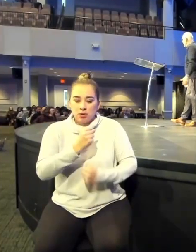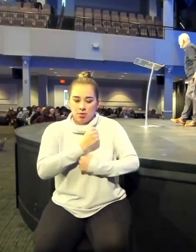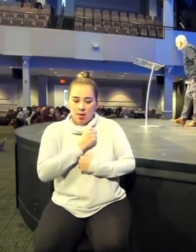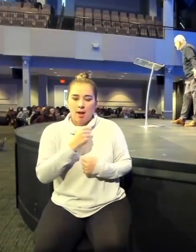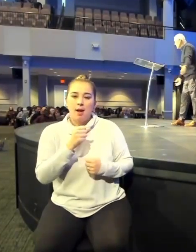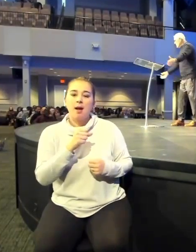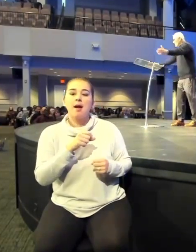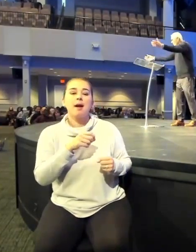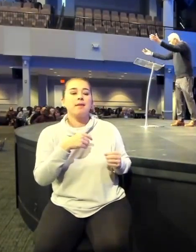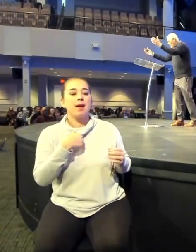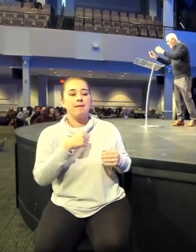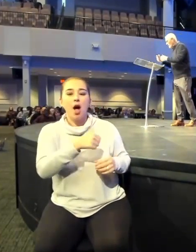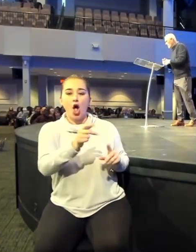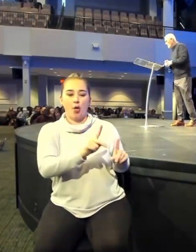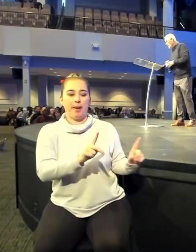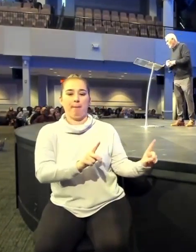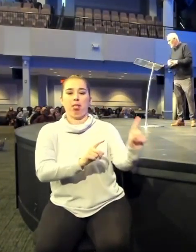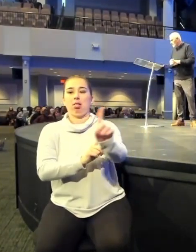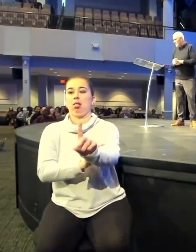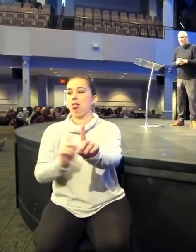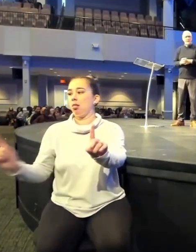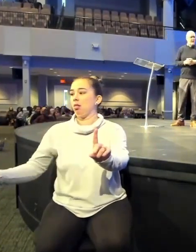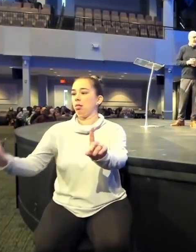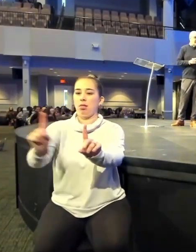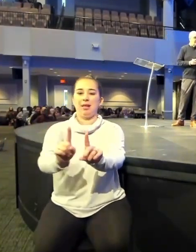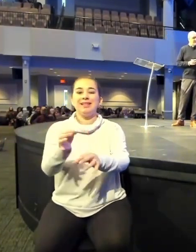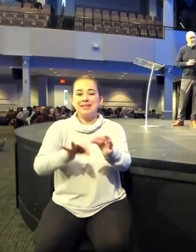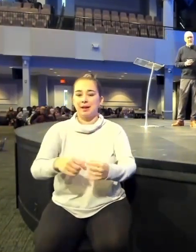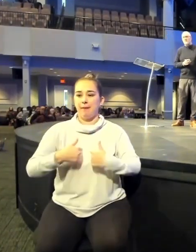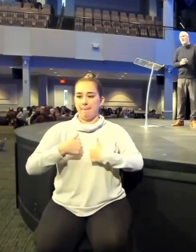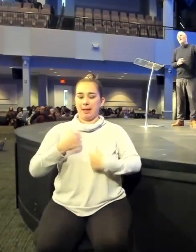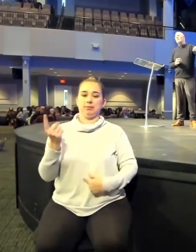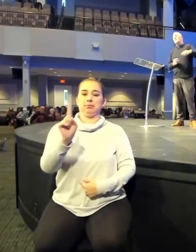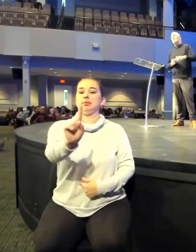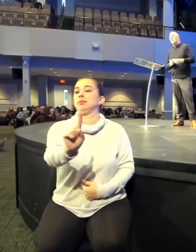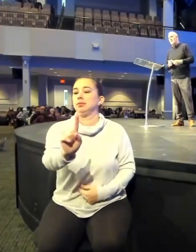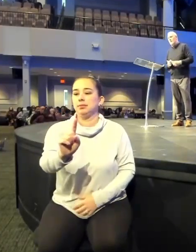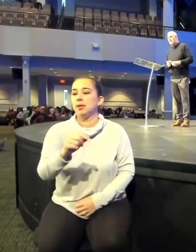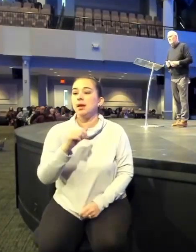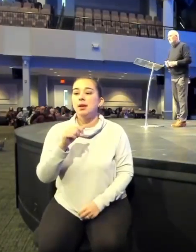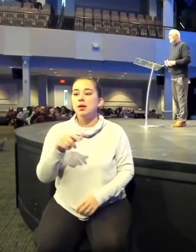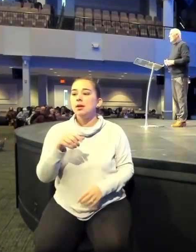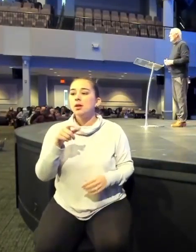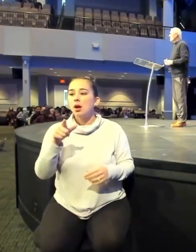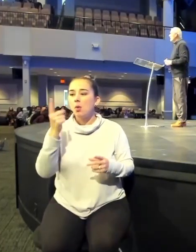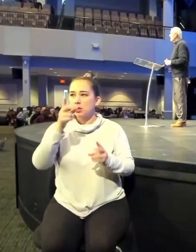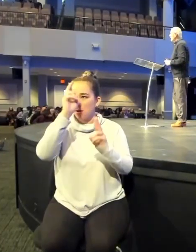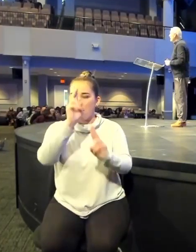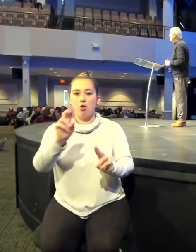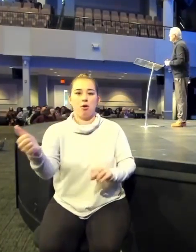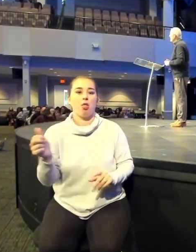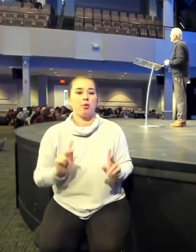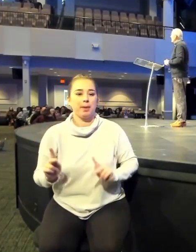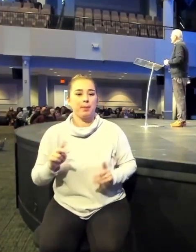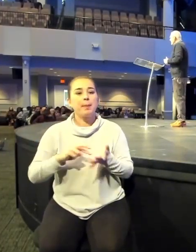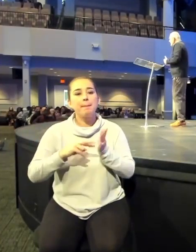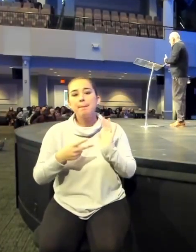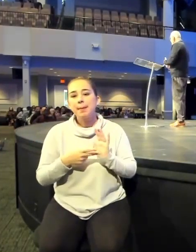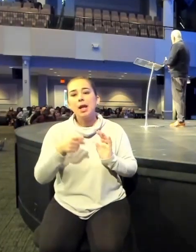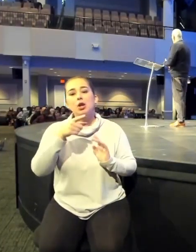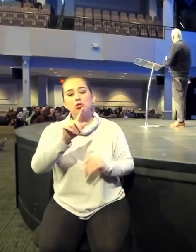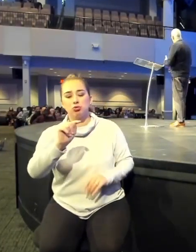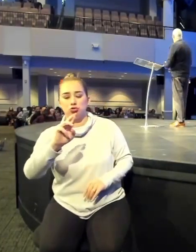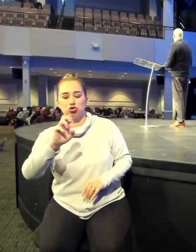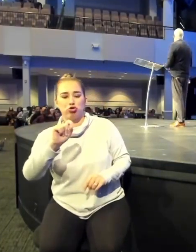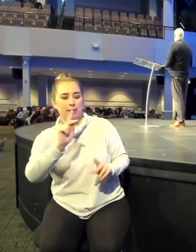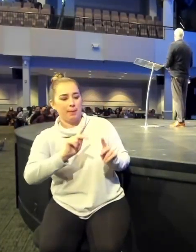first. It brings others to the forefront rather than yourself. It does not dishonor others. It means that you treat